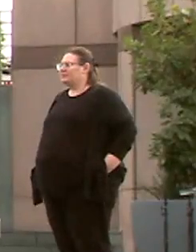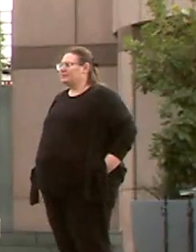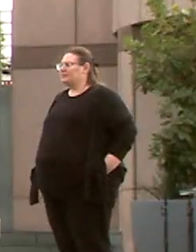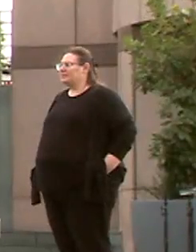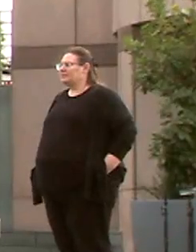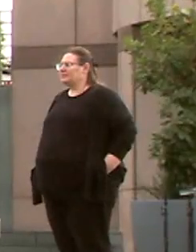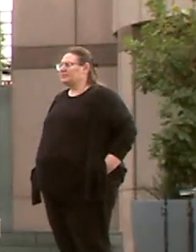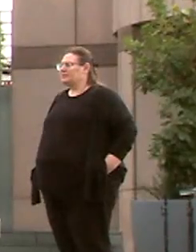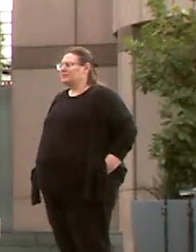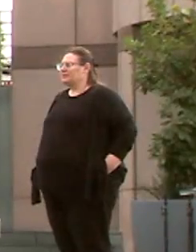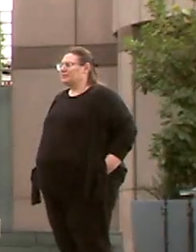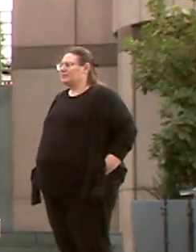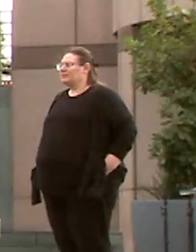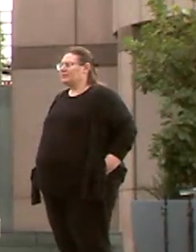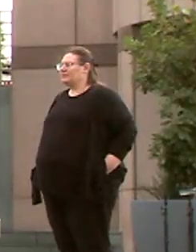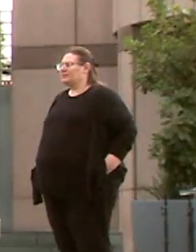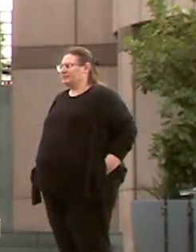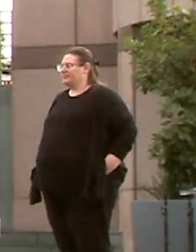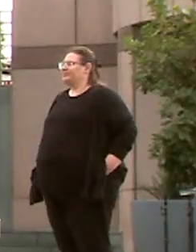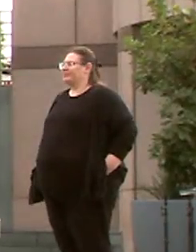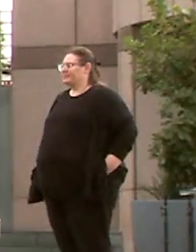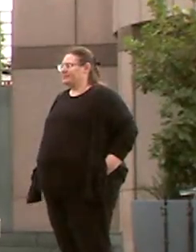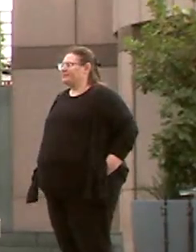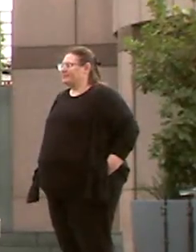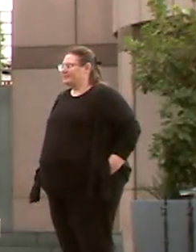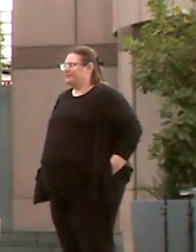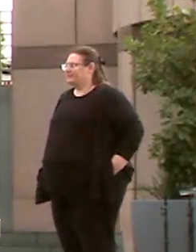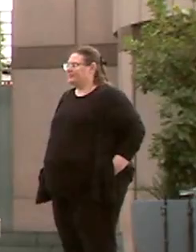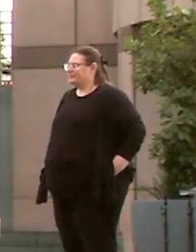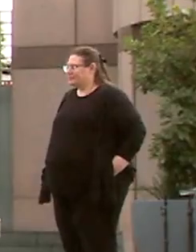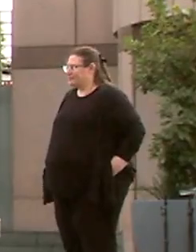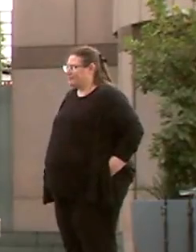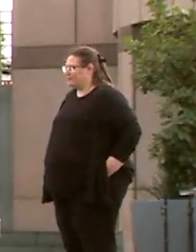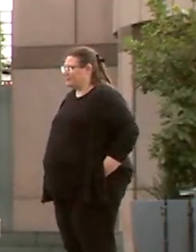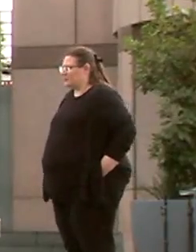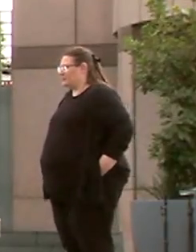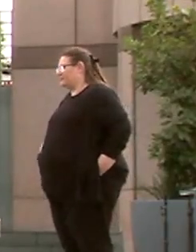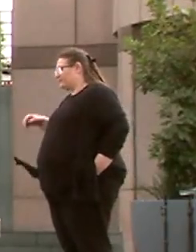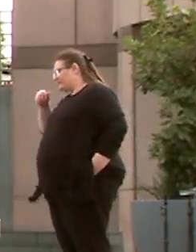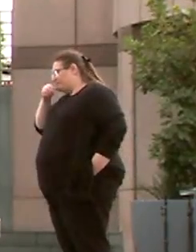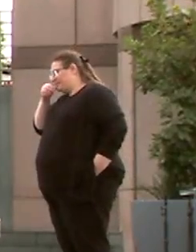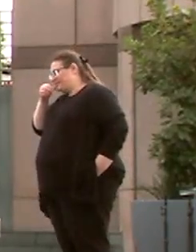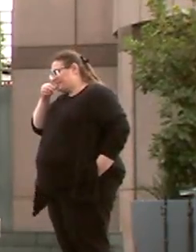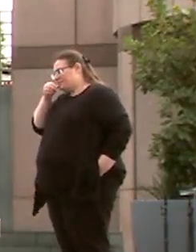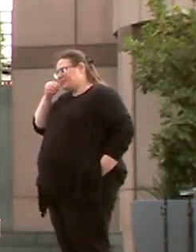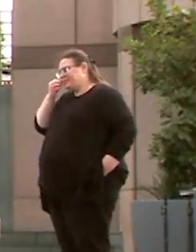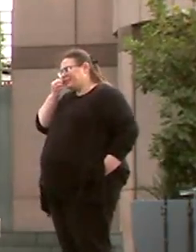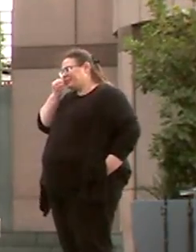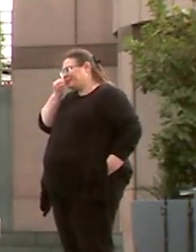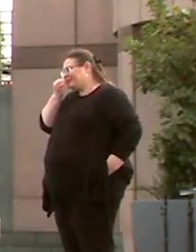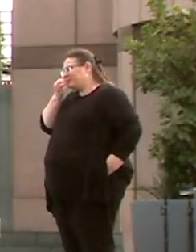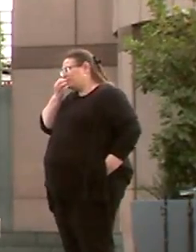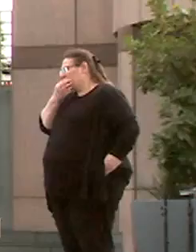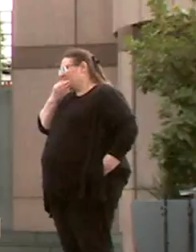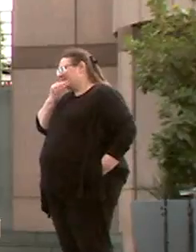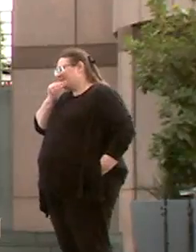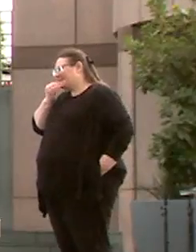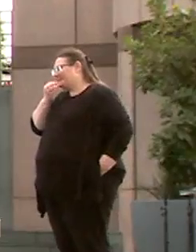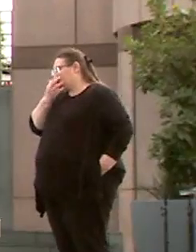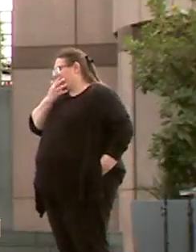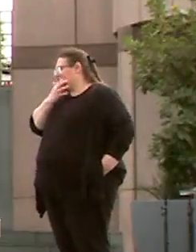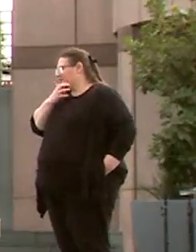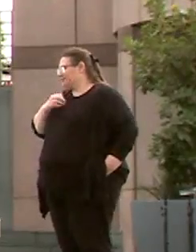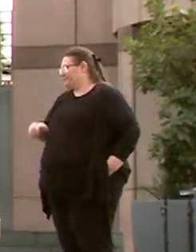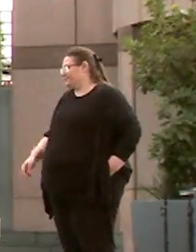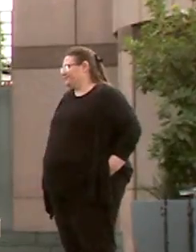have to do is keep proving that this works and our perspectives work. So I think that's a big part of it, is the lack of understanding. And